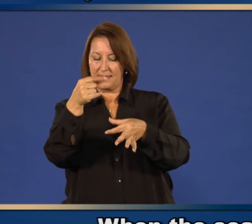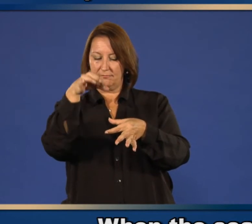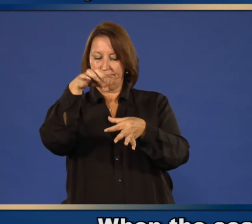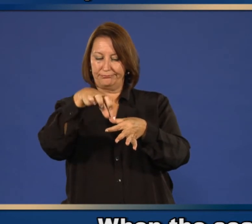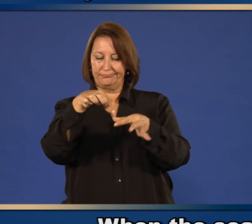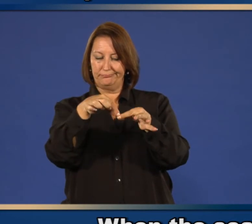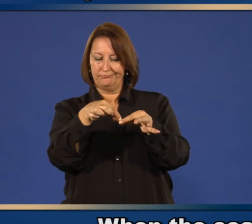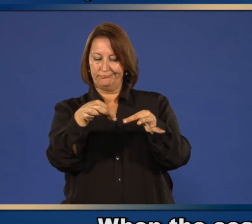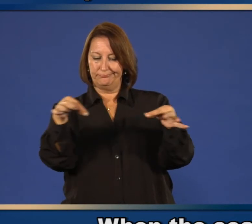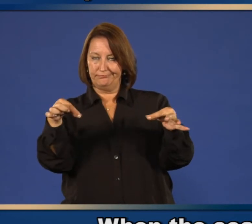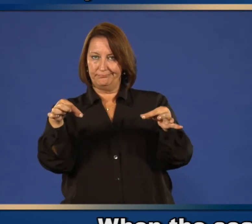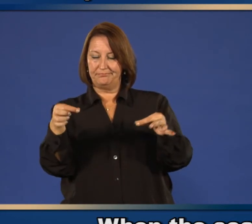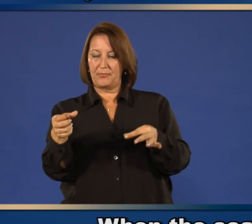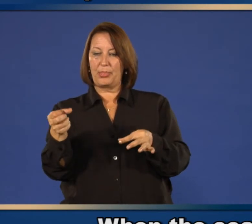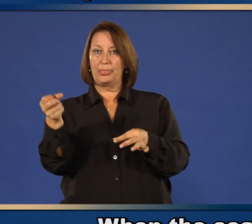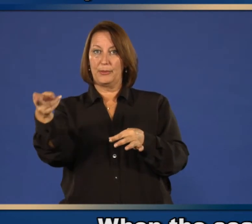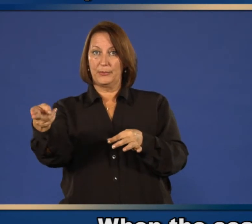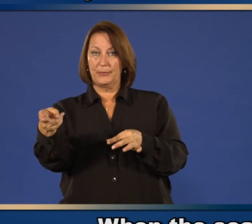hands afterwards.